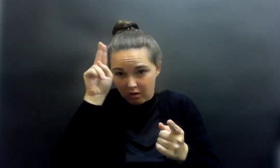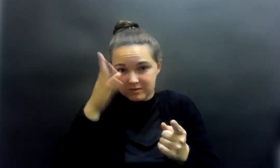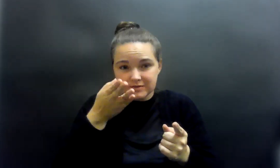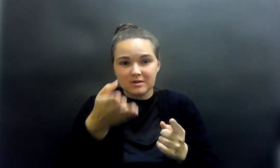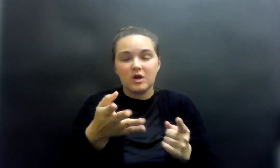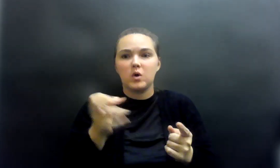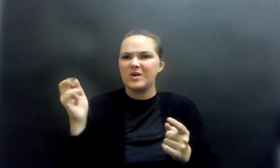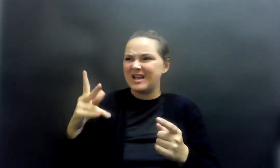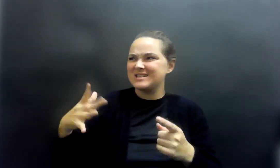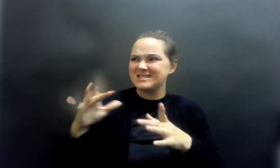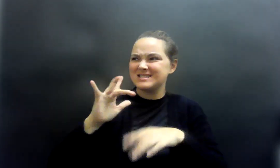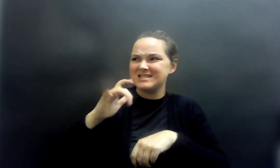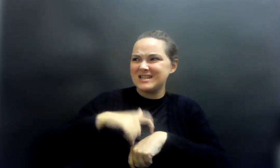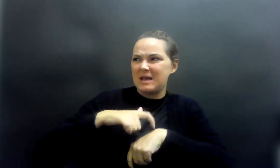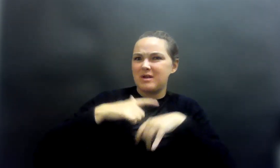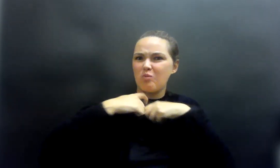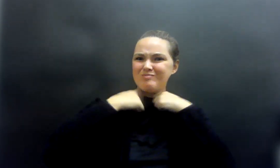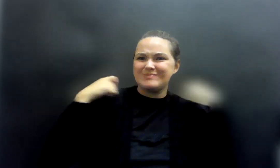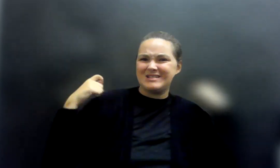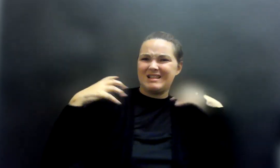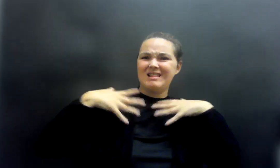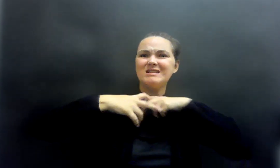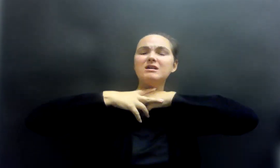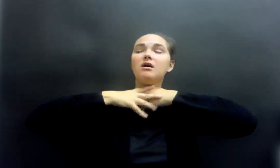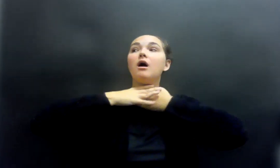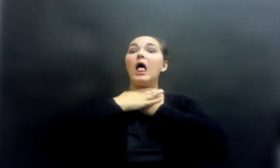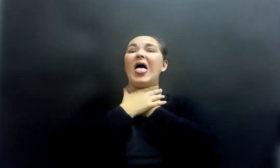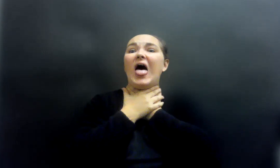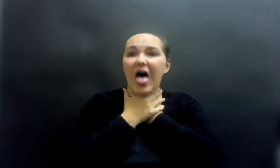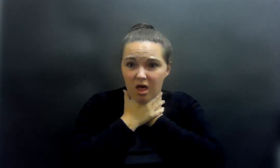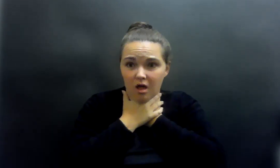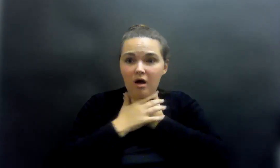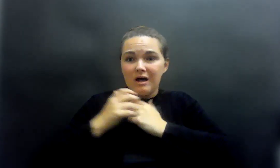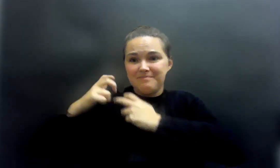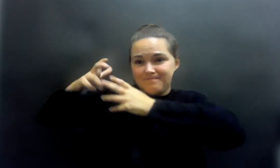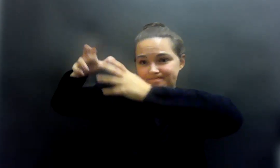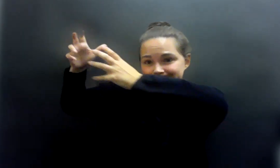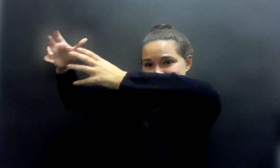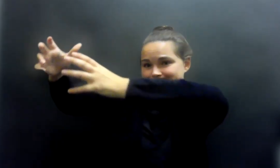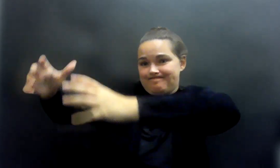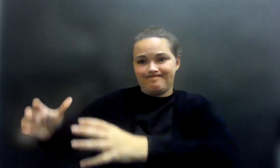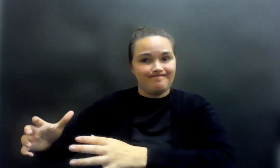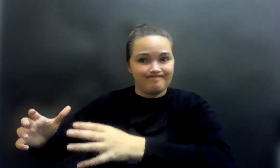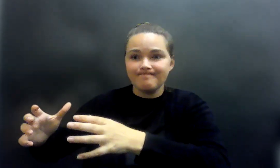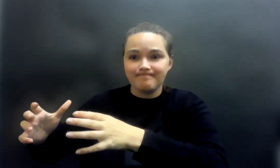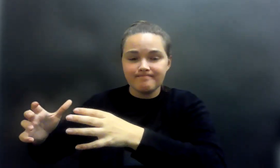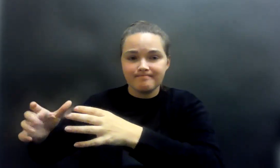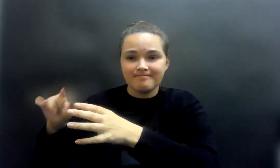go. You're choking me, James gasped as he set Kara on the floor. Suddenly,